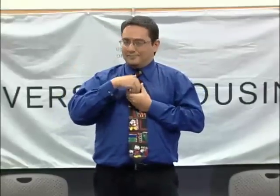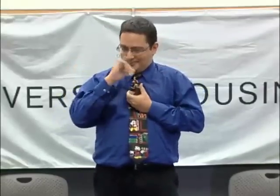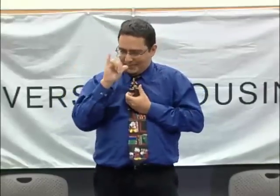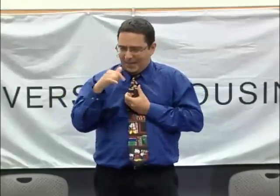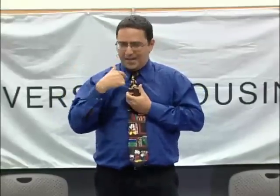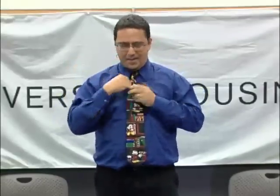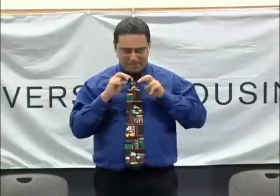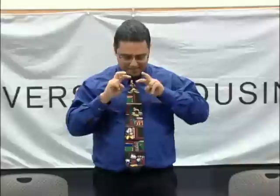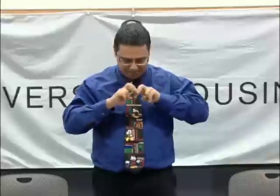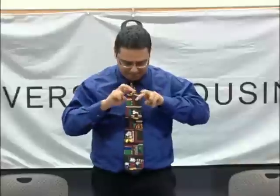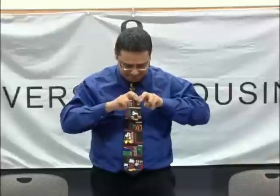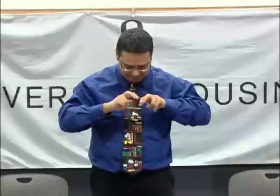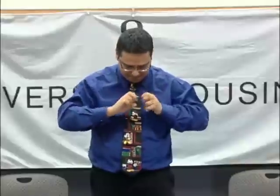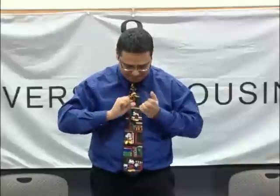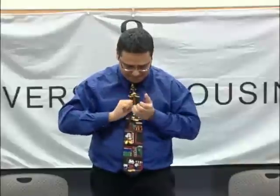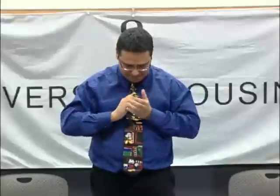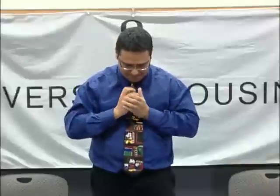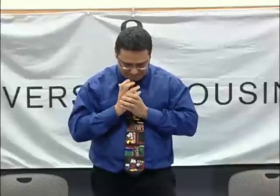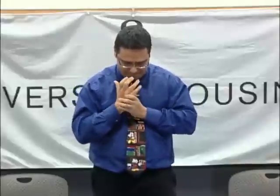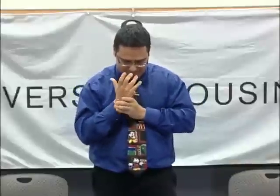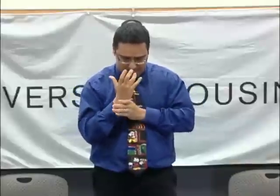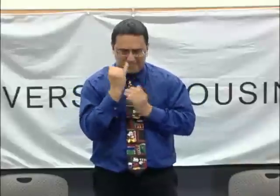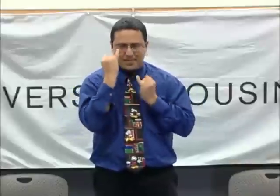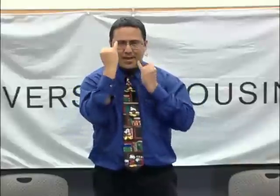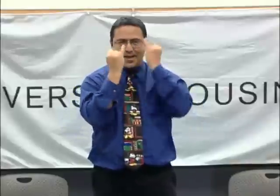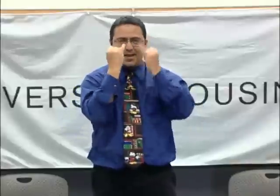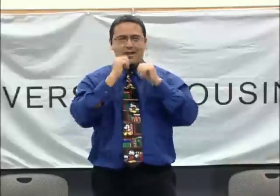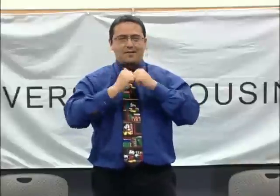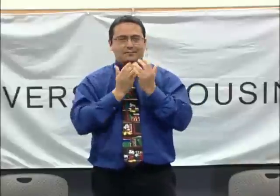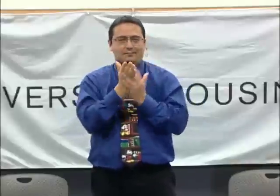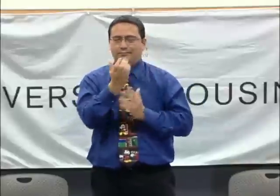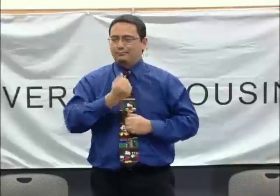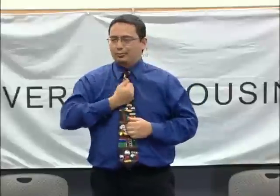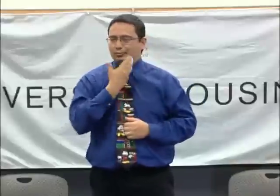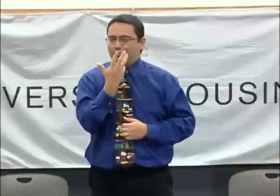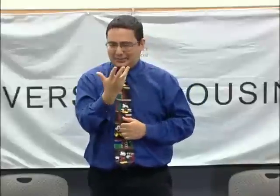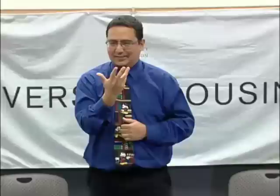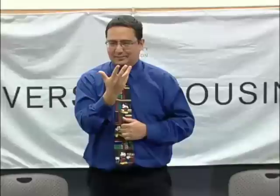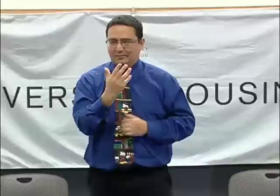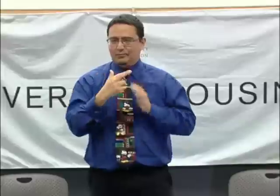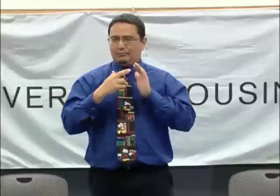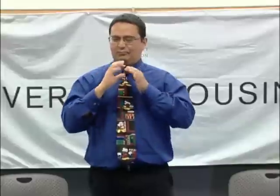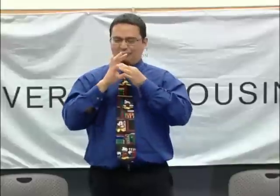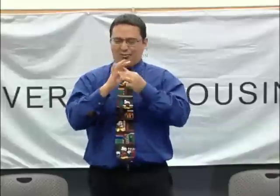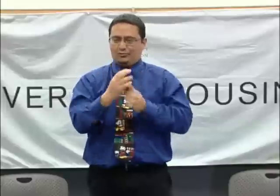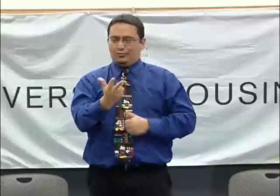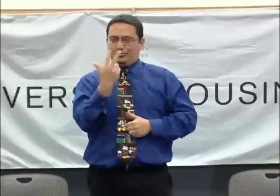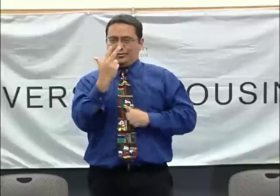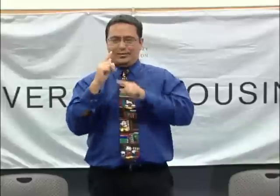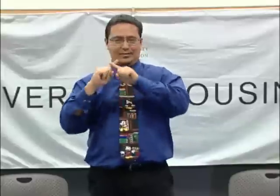experience. And I have analyzed my experience and put it into a